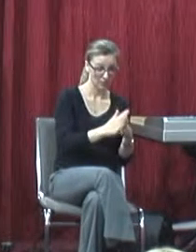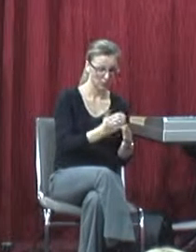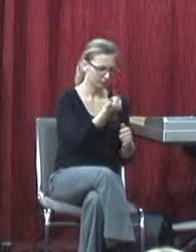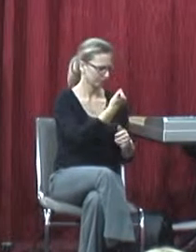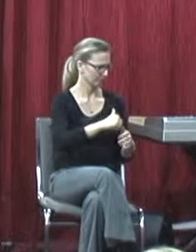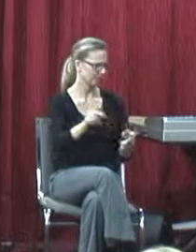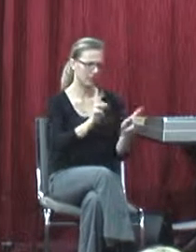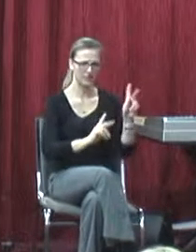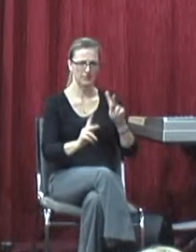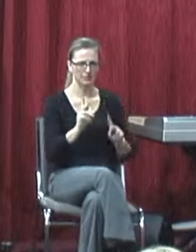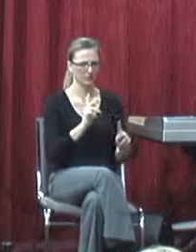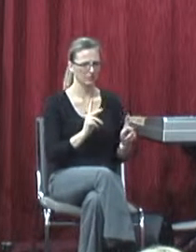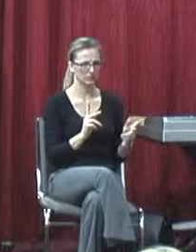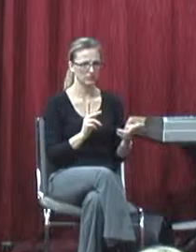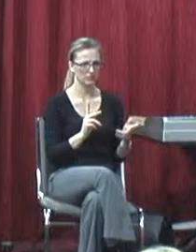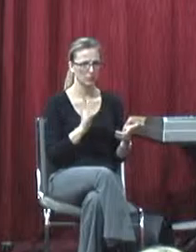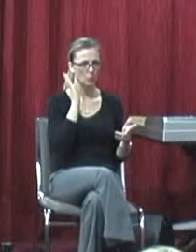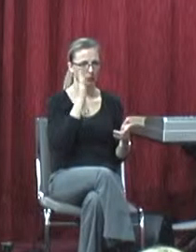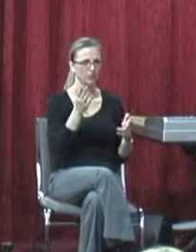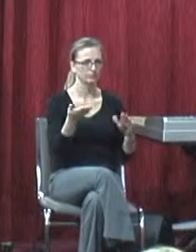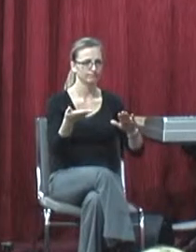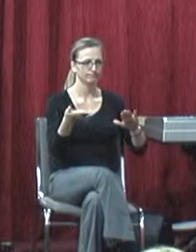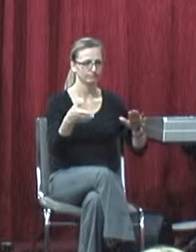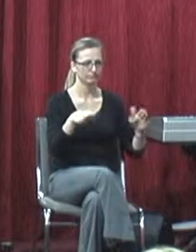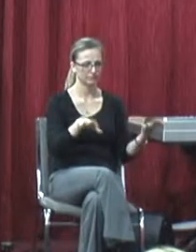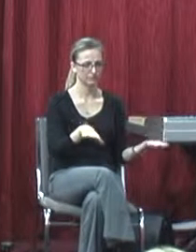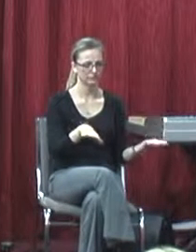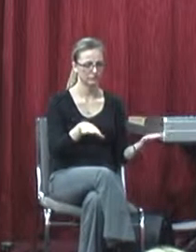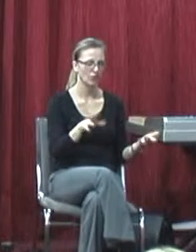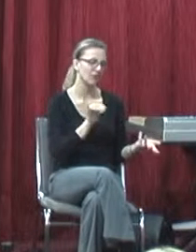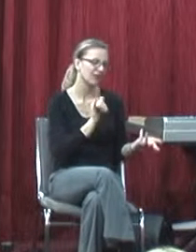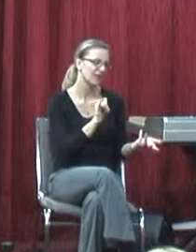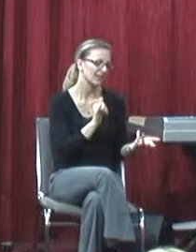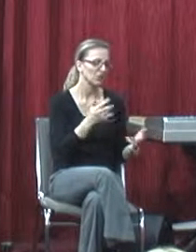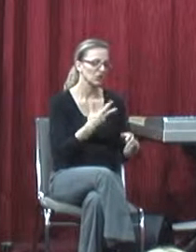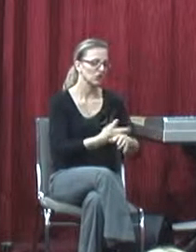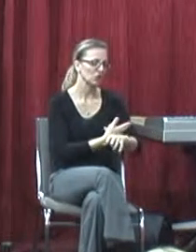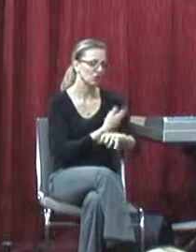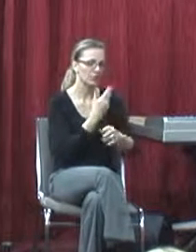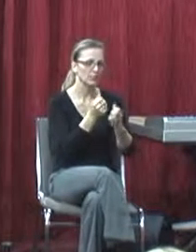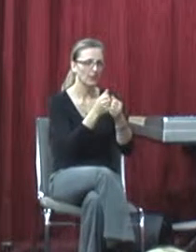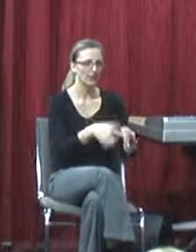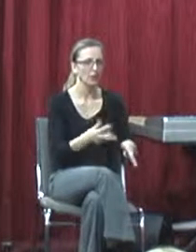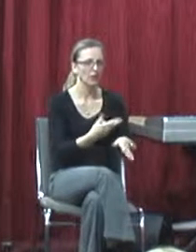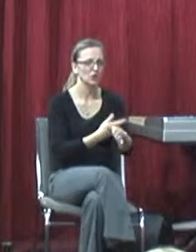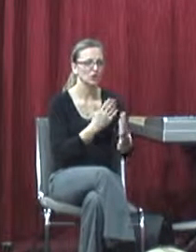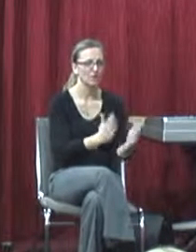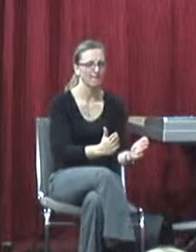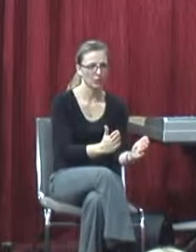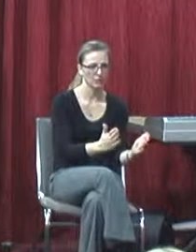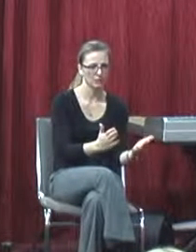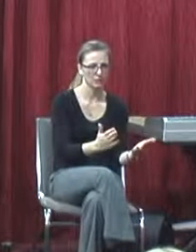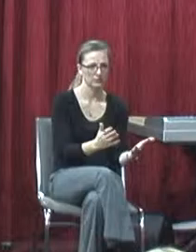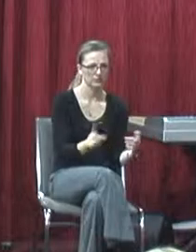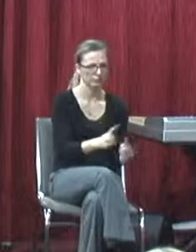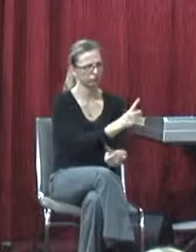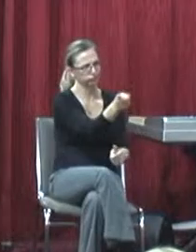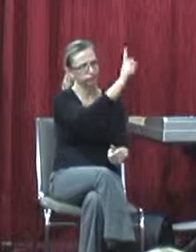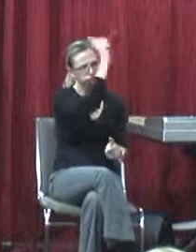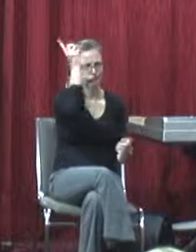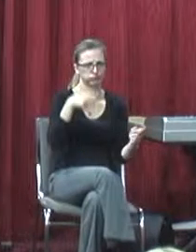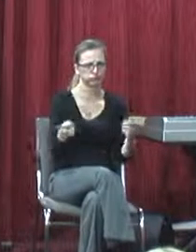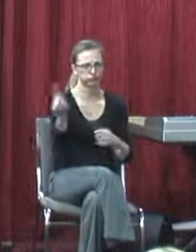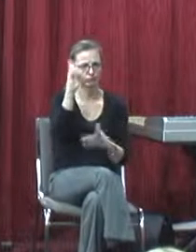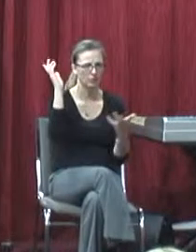people, but especially the people of God, are like what? Sheep without a shepherd. So when a person takes it on themselves, the